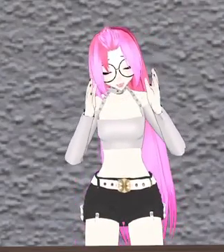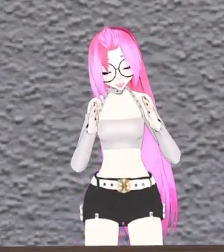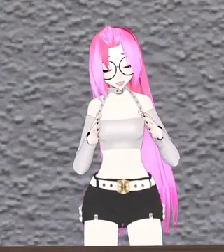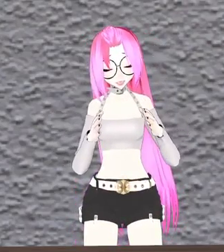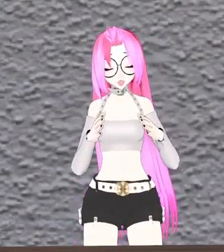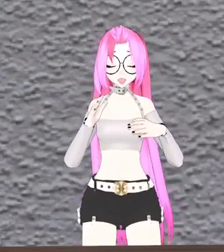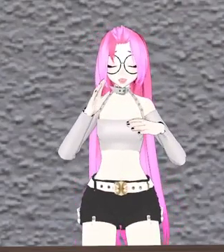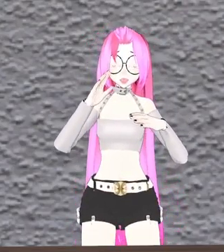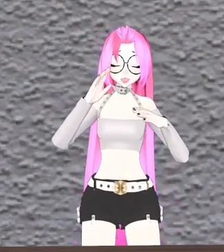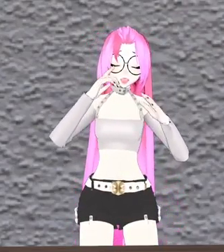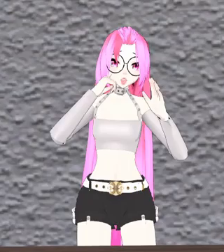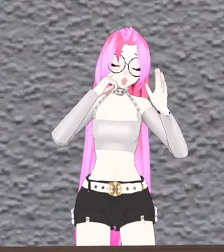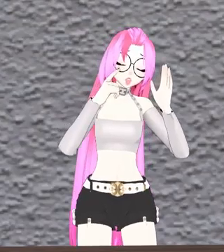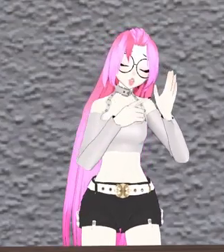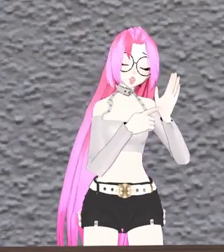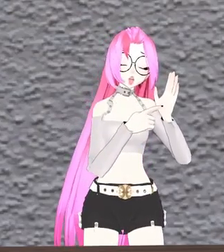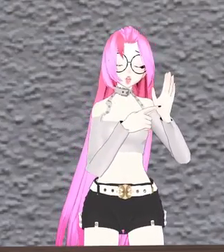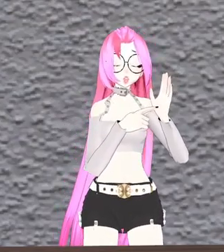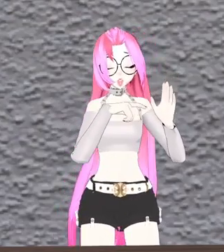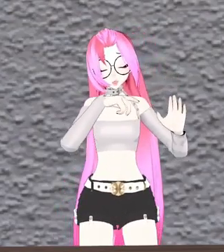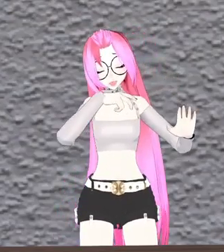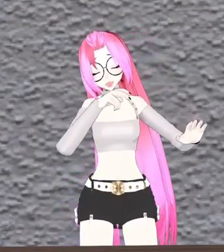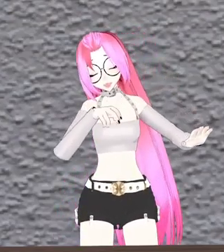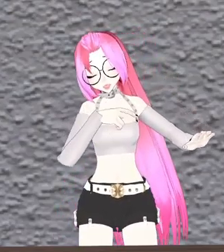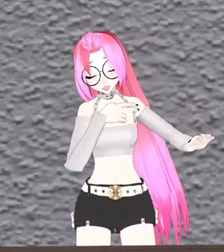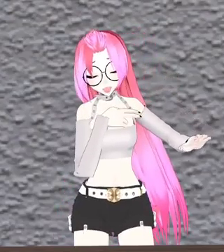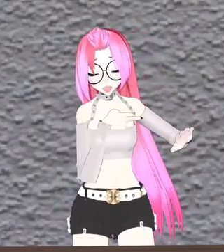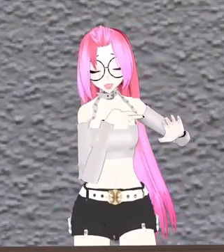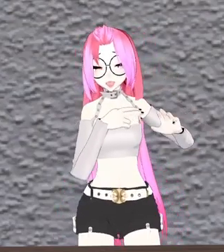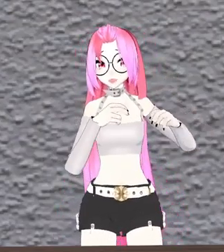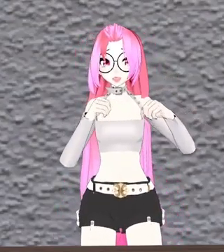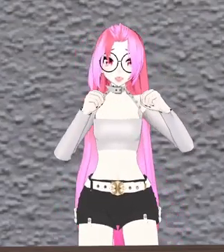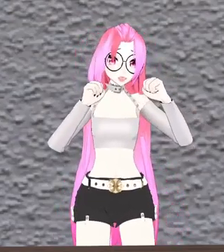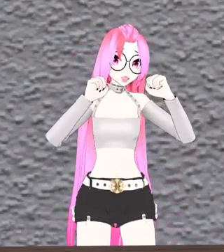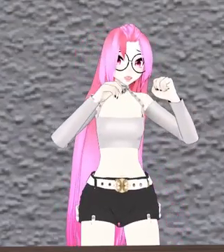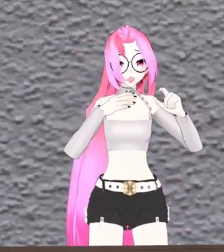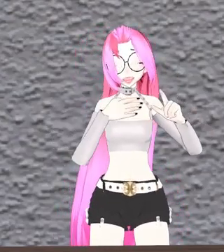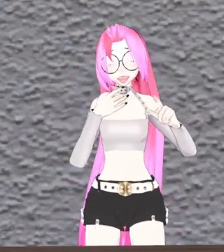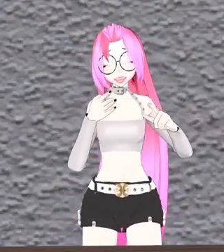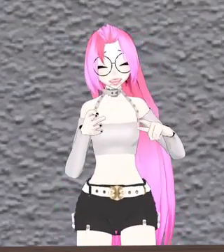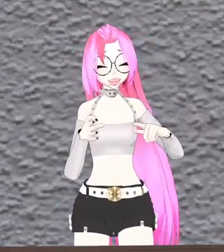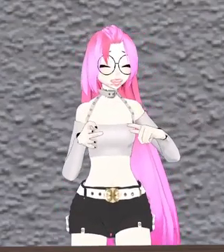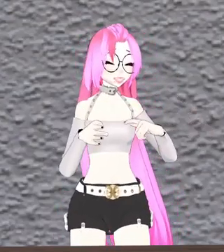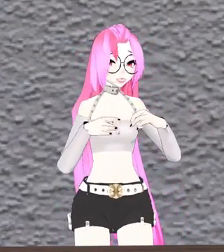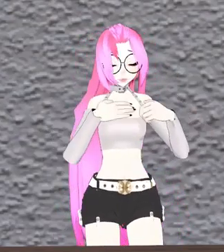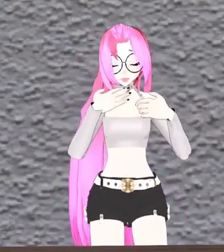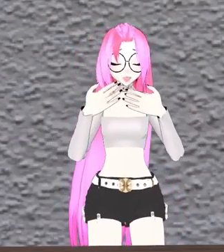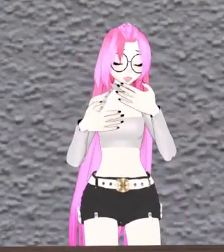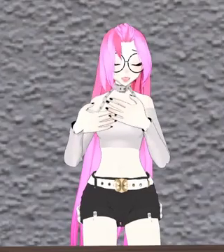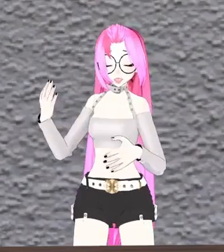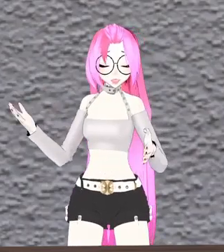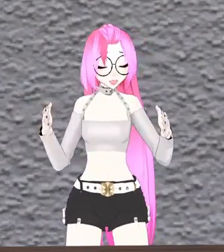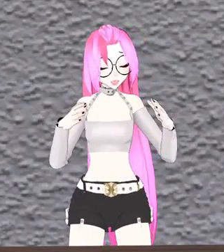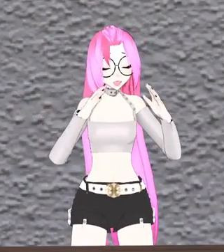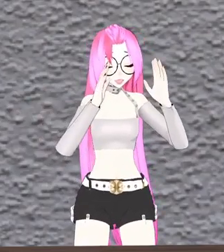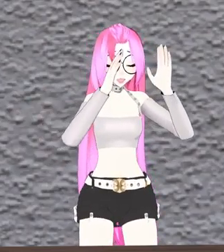person. So it could be something that you notice about them, could be their personality, could be something that they like about themselves, you name it, just something that